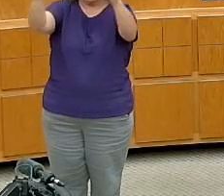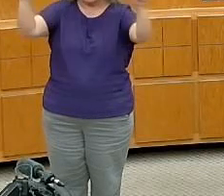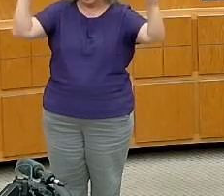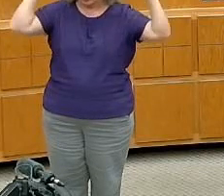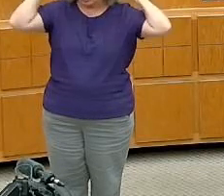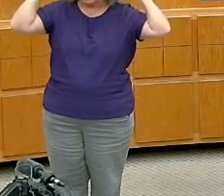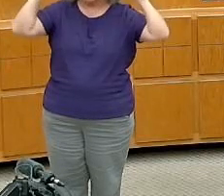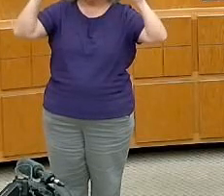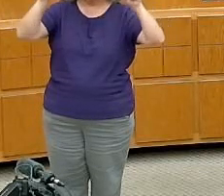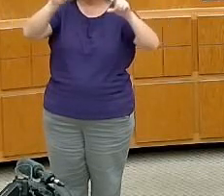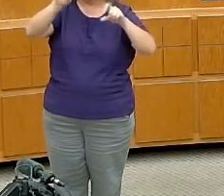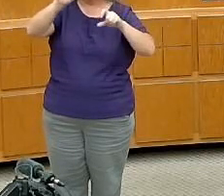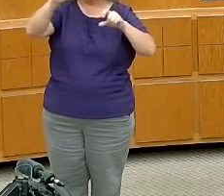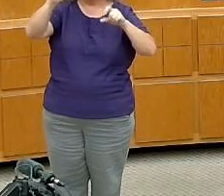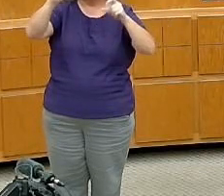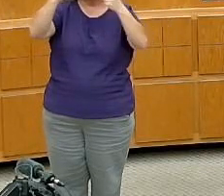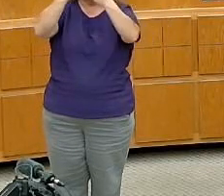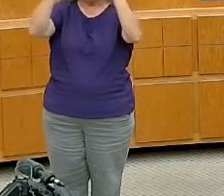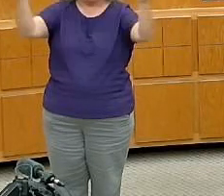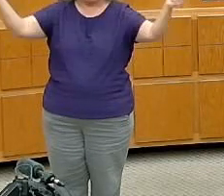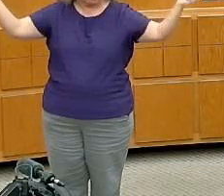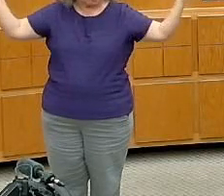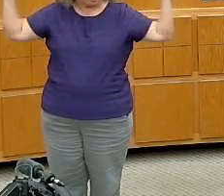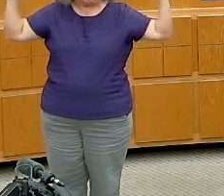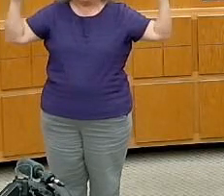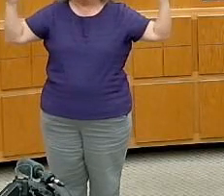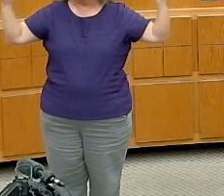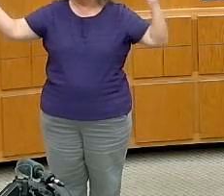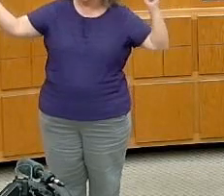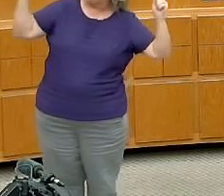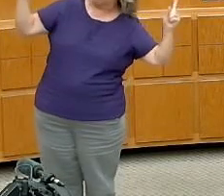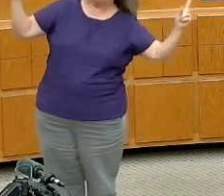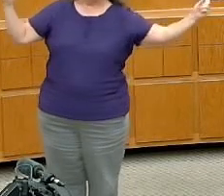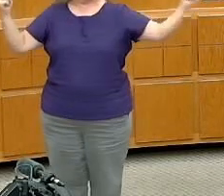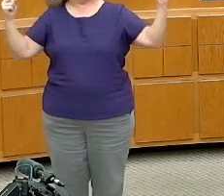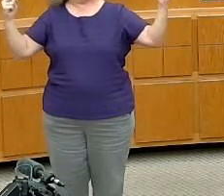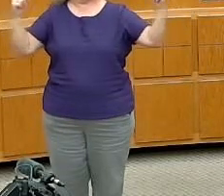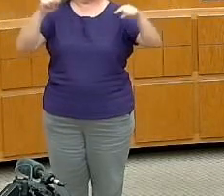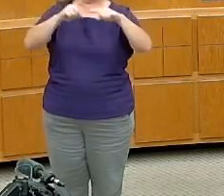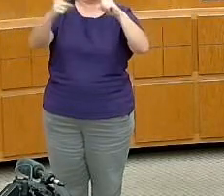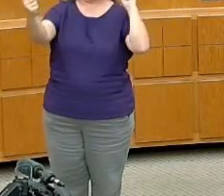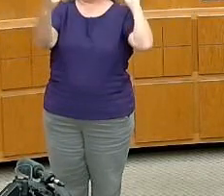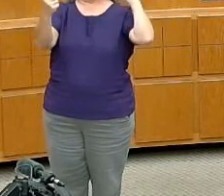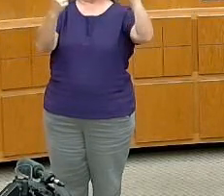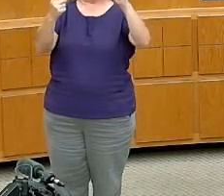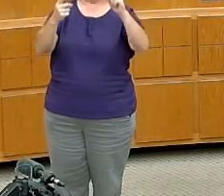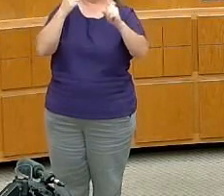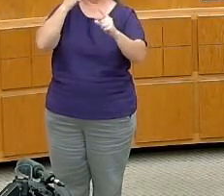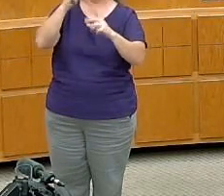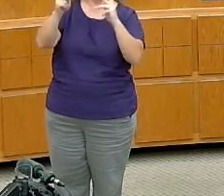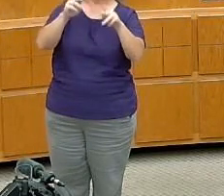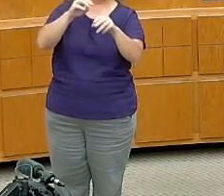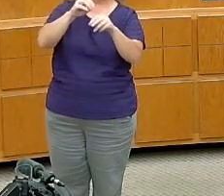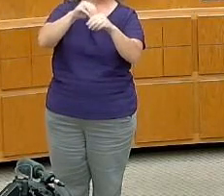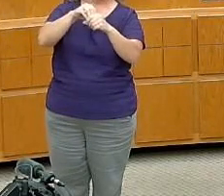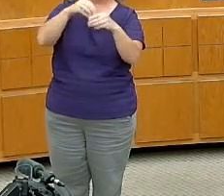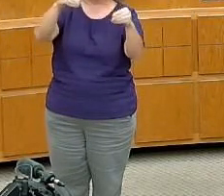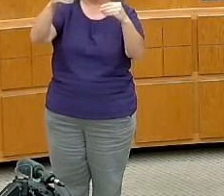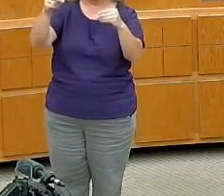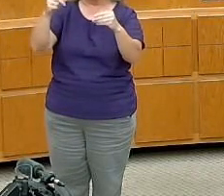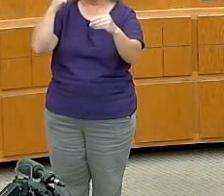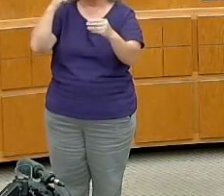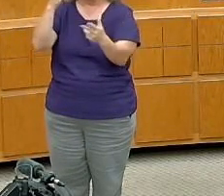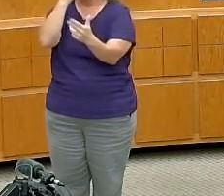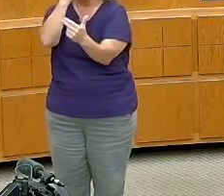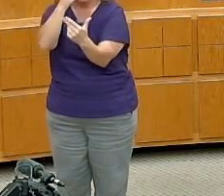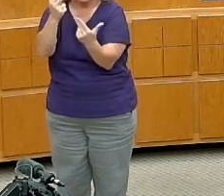I thought, oh, man, that's pretty creative. And he had a great sense of humor, and I'm sure the people in the store thought it was a hoot. But it just goes to show